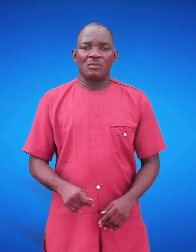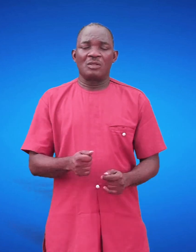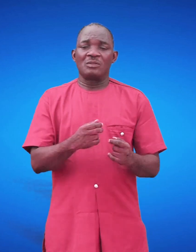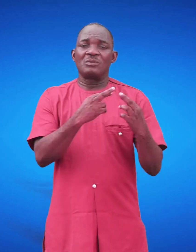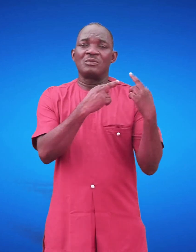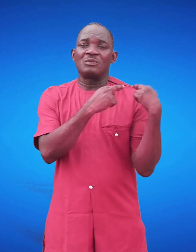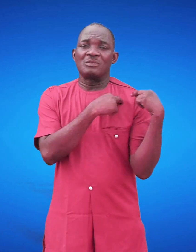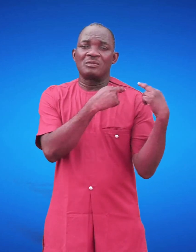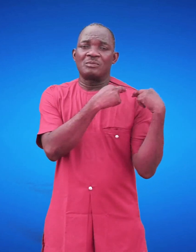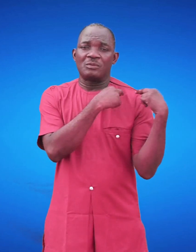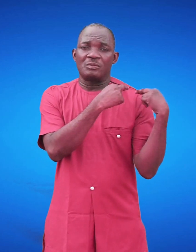Responsibility,